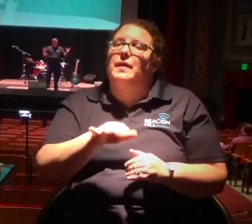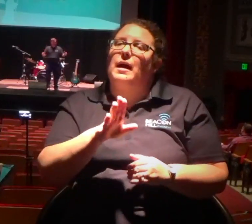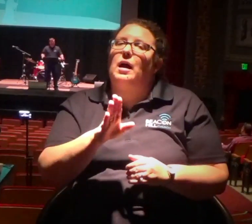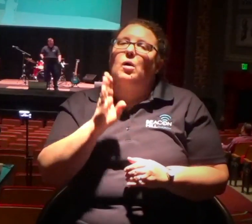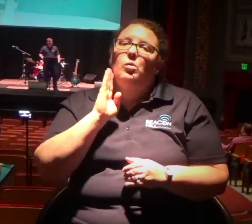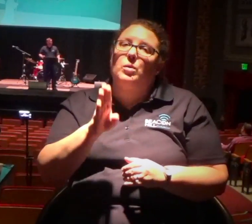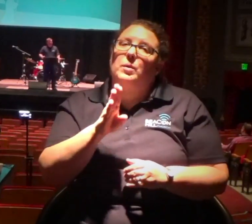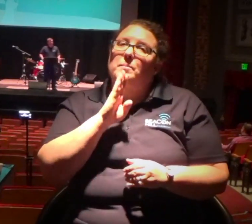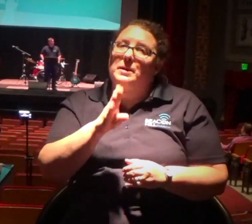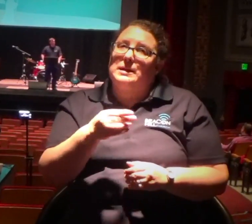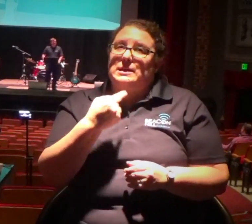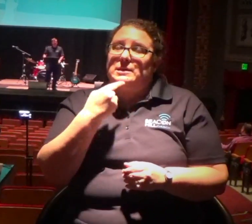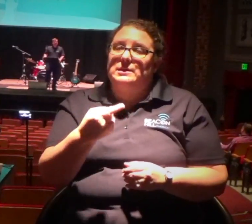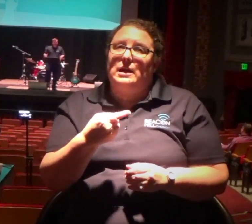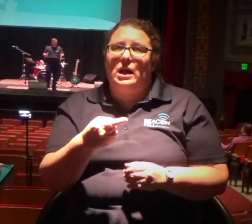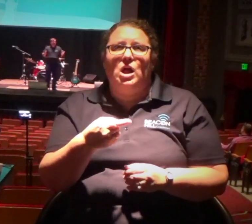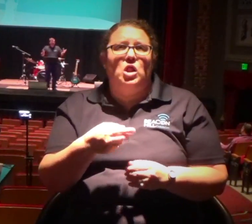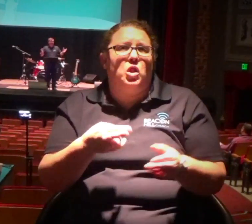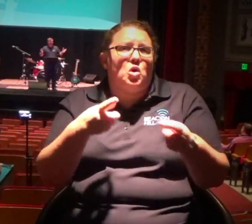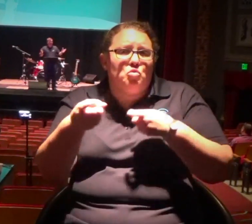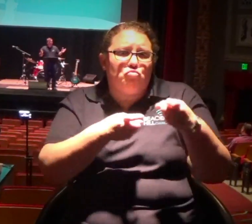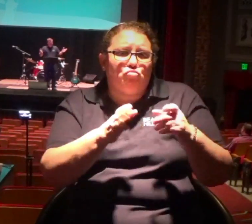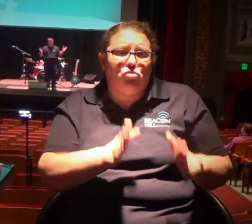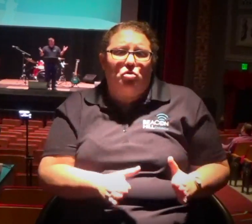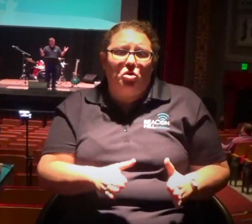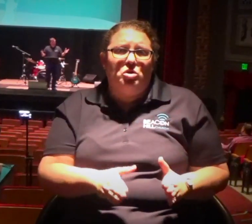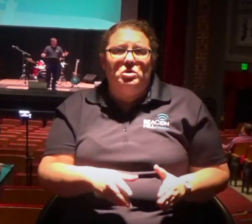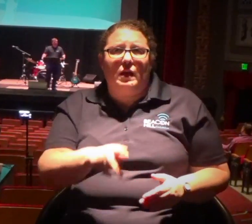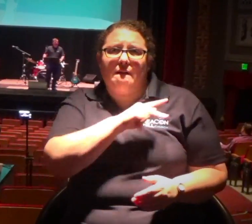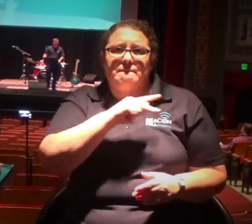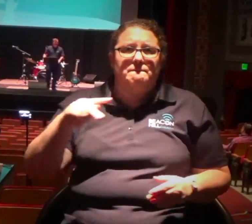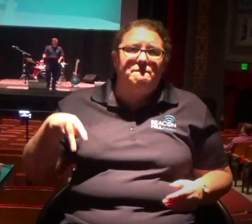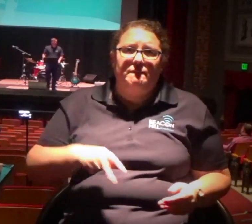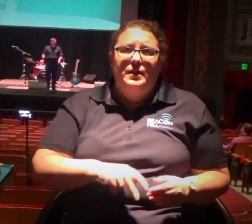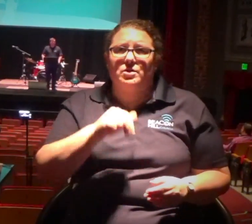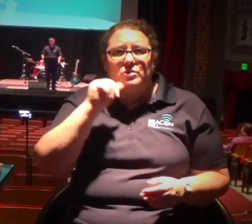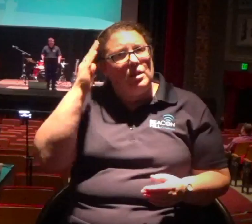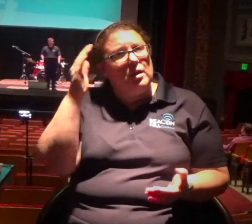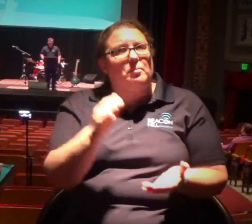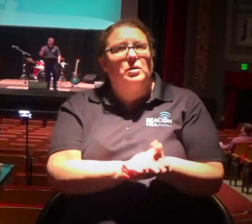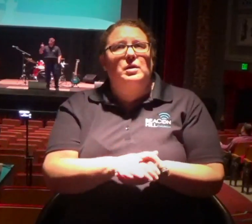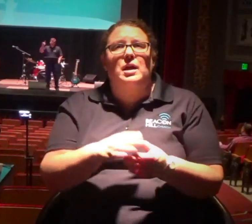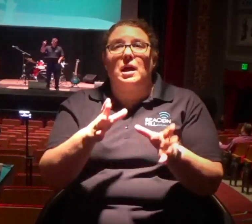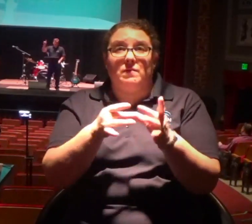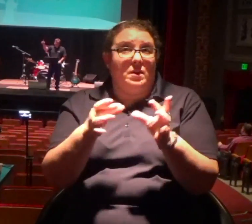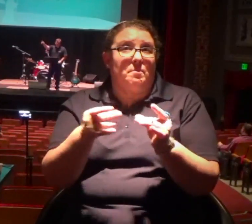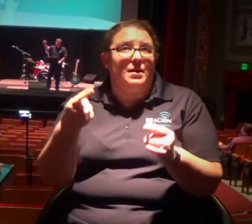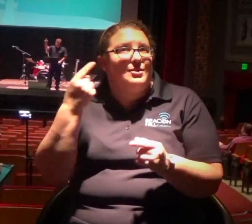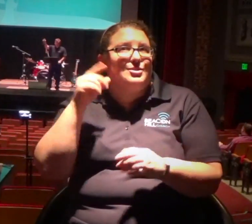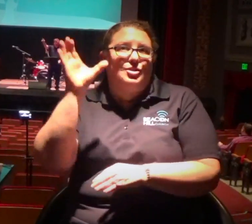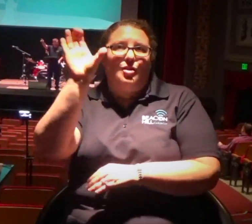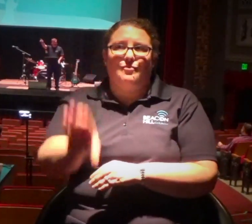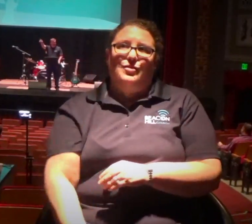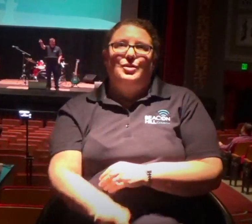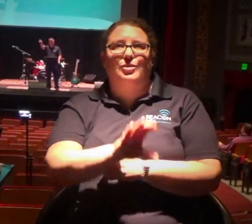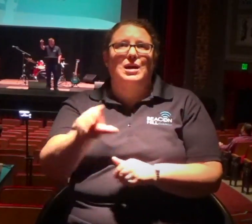and the Pharisees didn't believe the message of the cross. Even when the apostles went out,